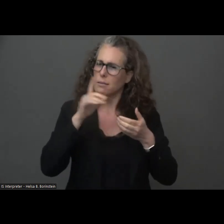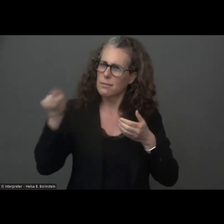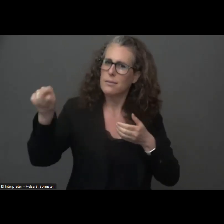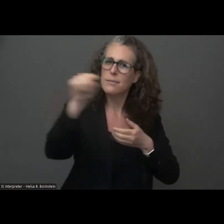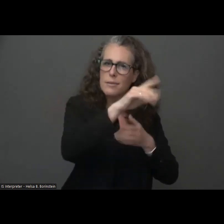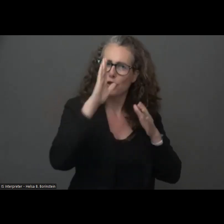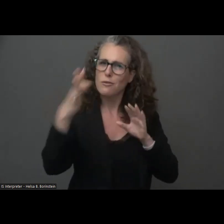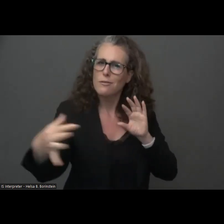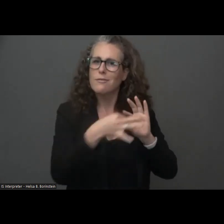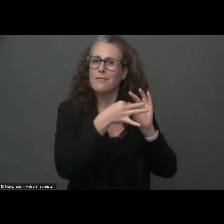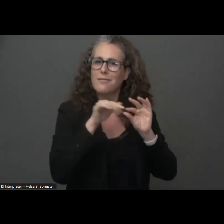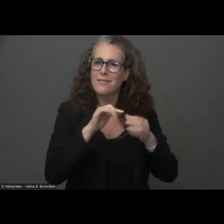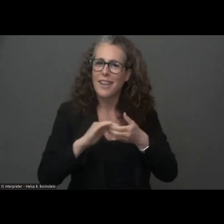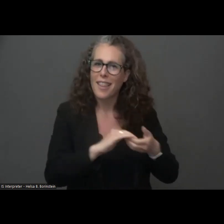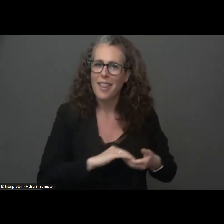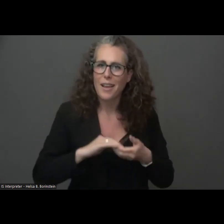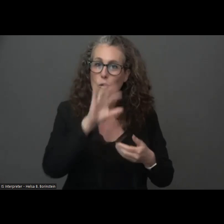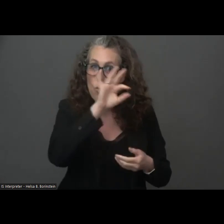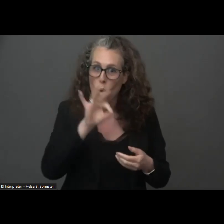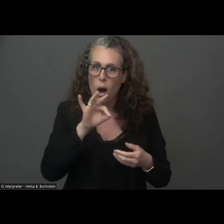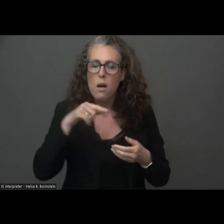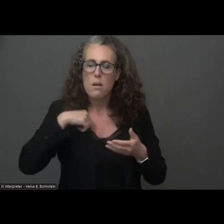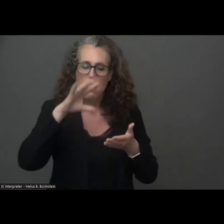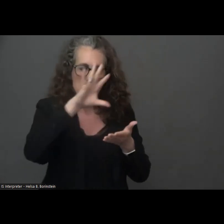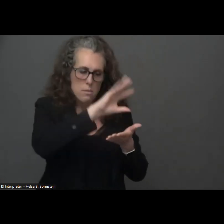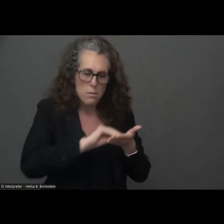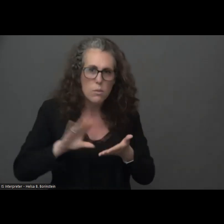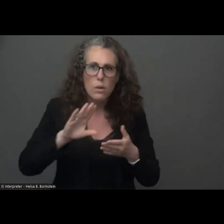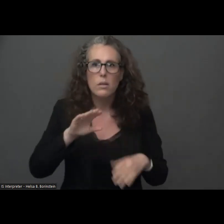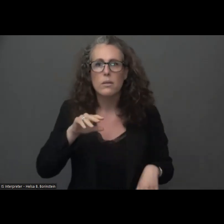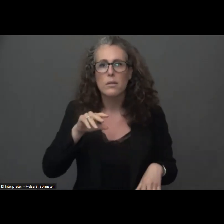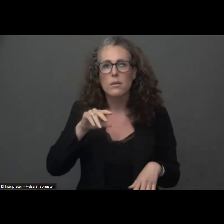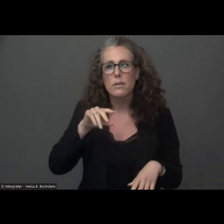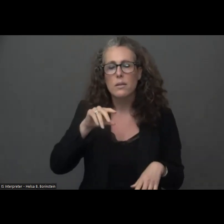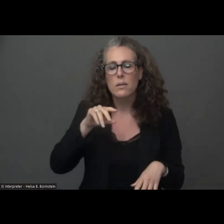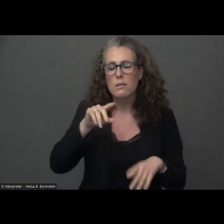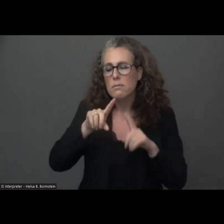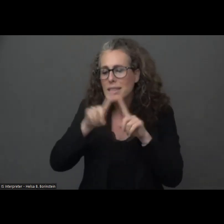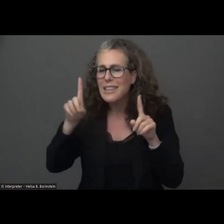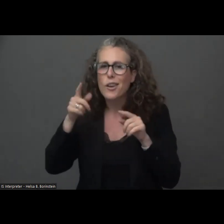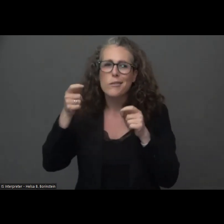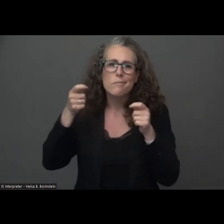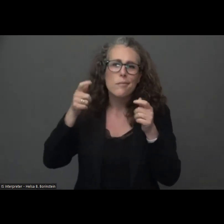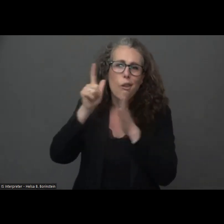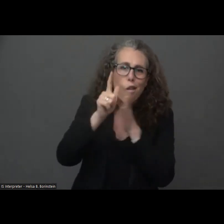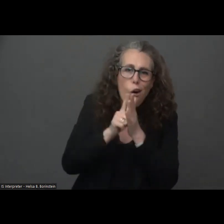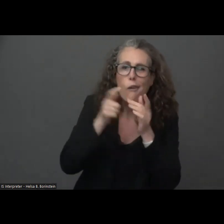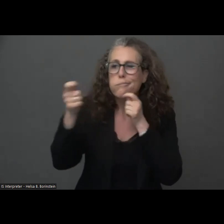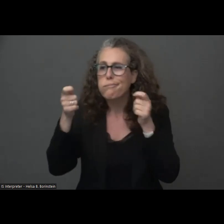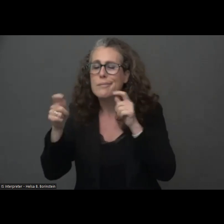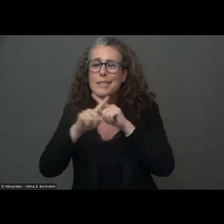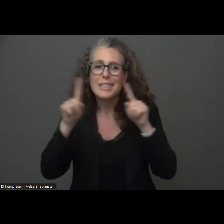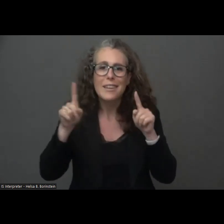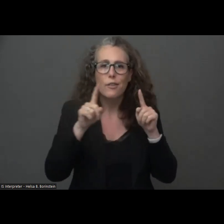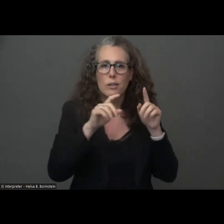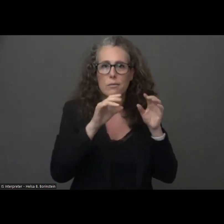report to the ESG's value add to investors, regulators, and other key stakeholders. It will